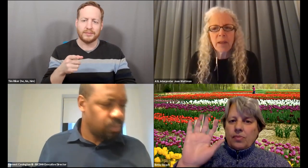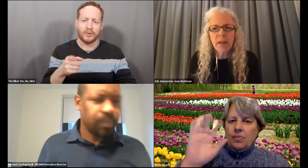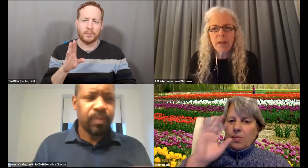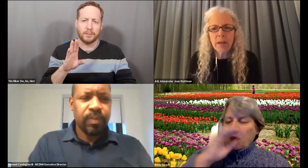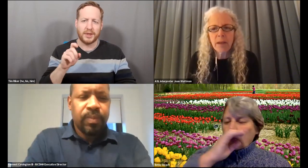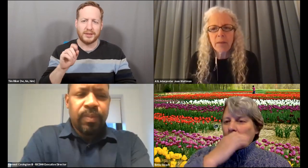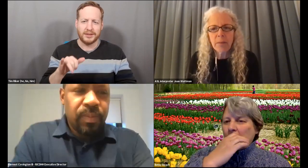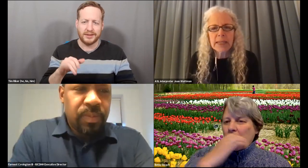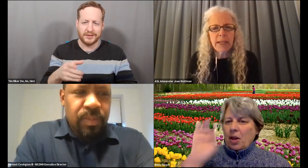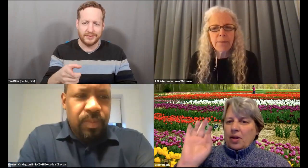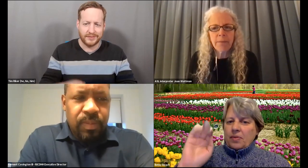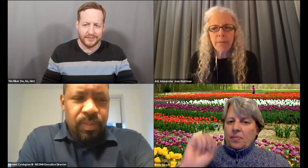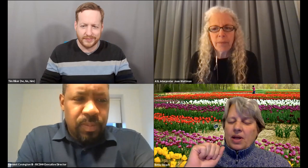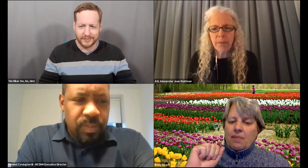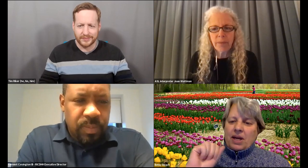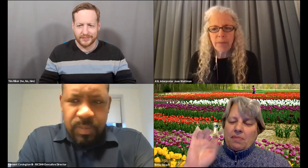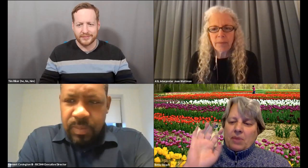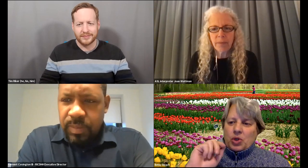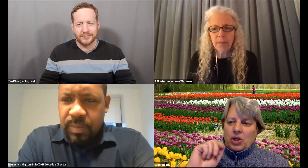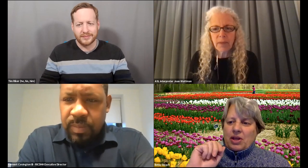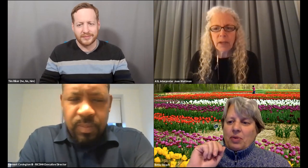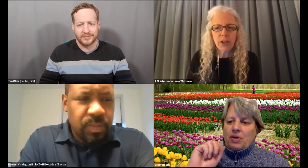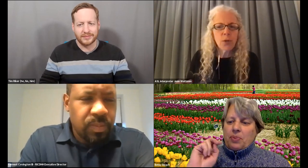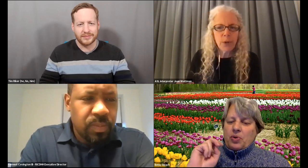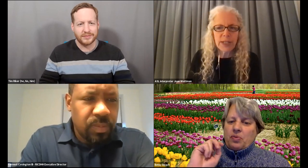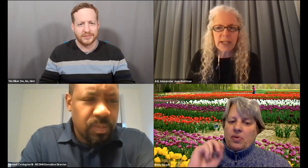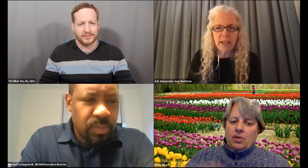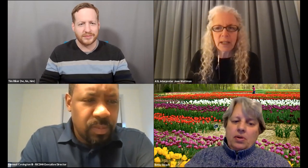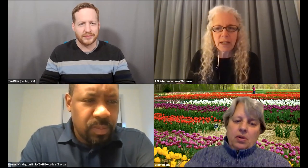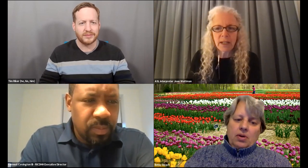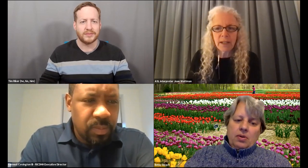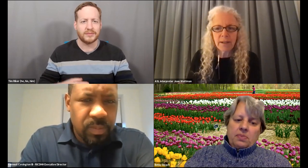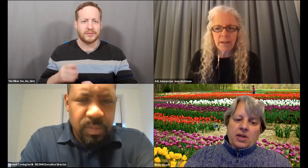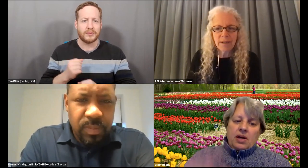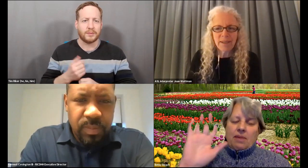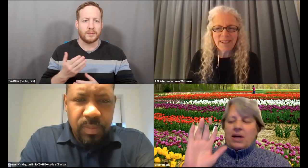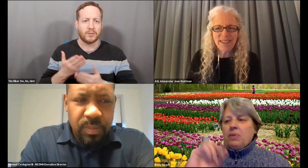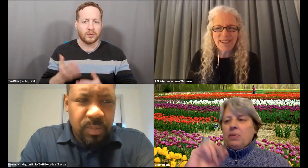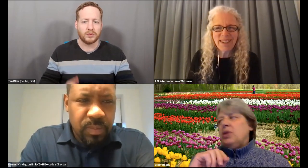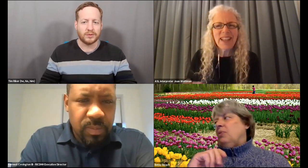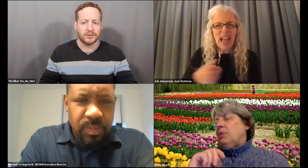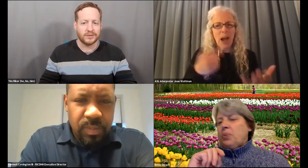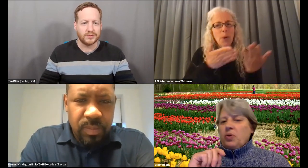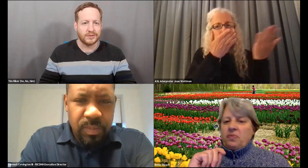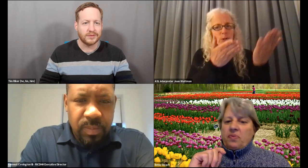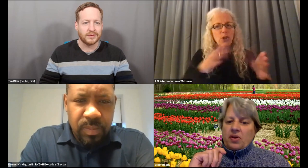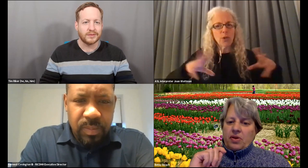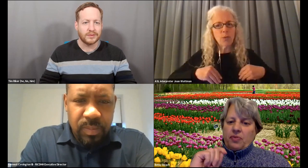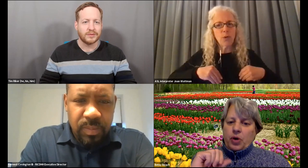Betsy? You're muted still. I'll make a motion that we approve the four